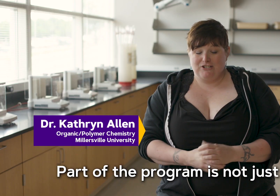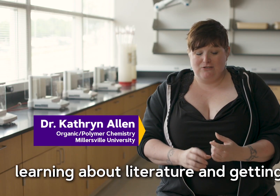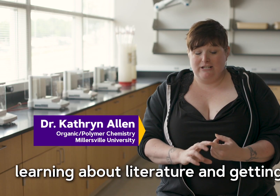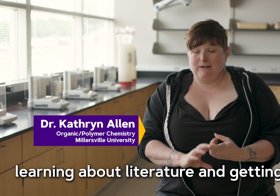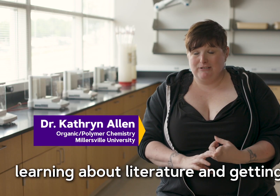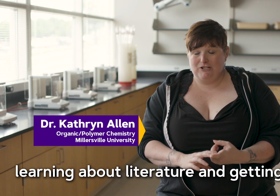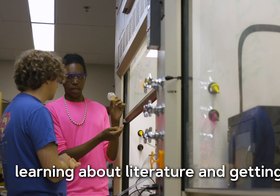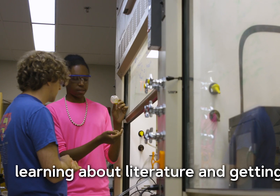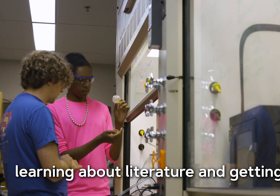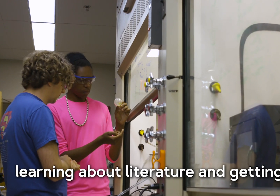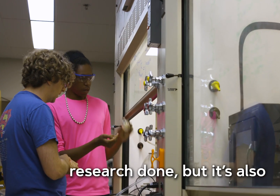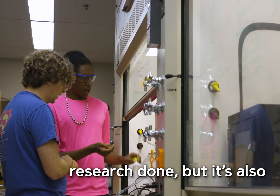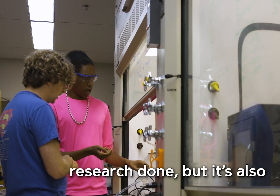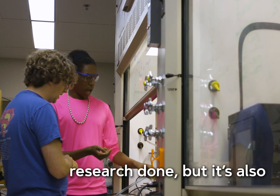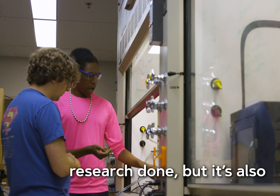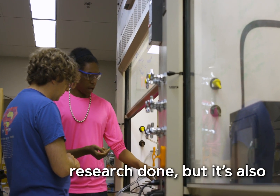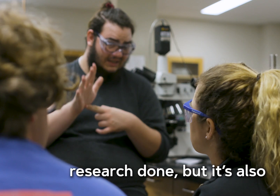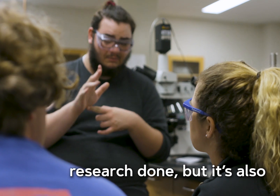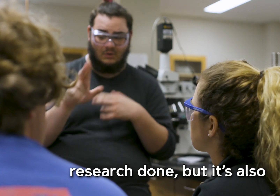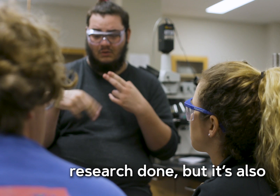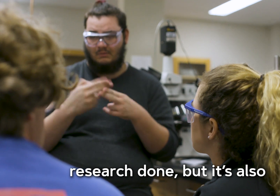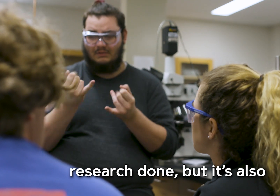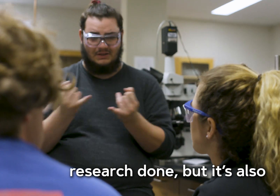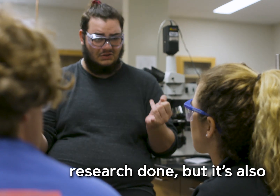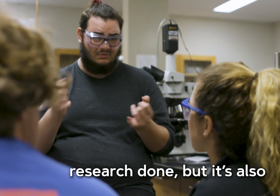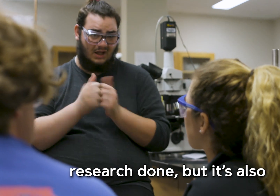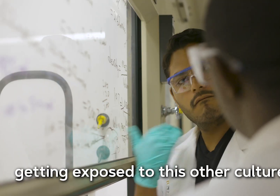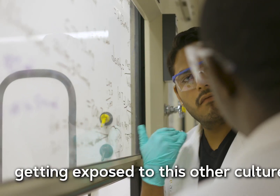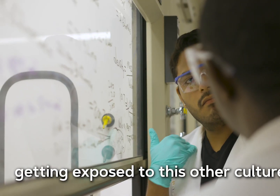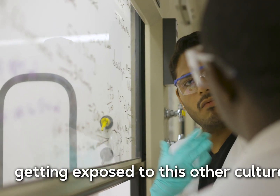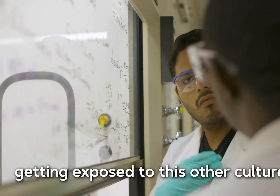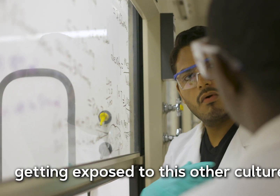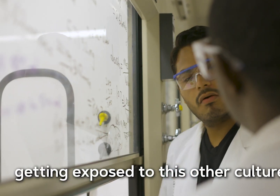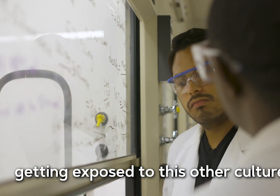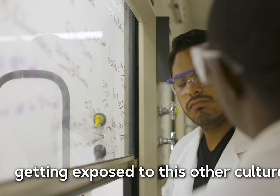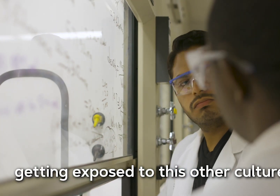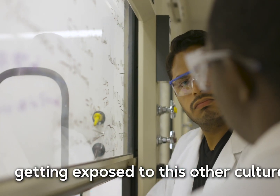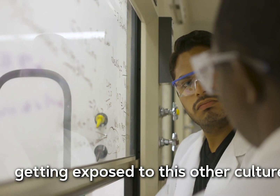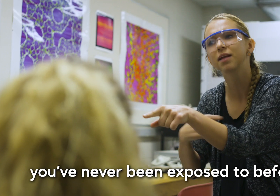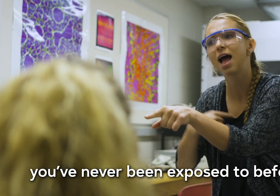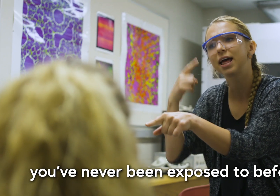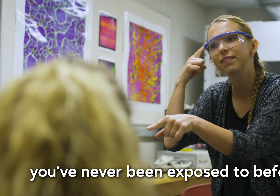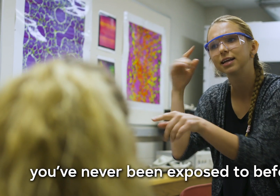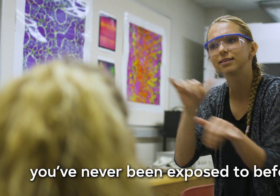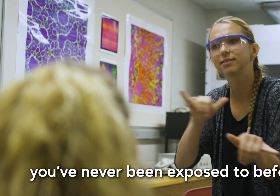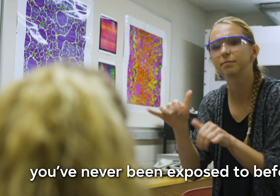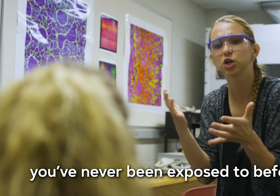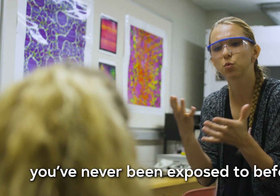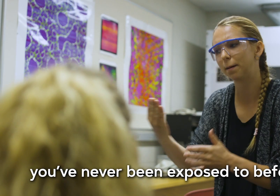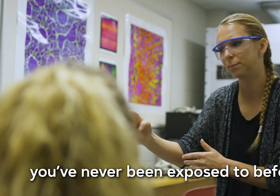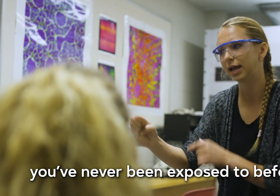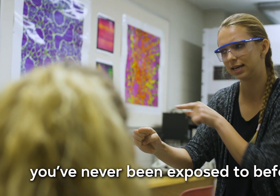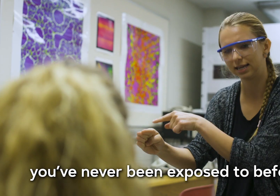is not just learning about literature and getting your research done, but it's also getting exposed to this other culture that you've never